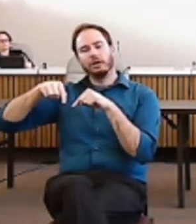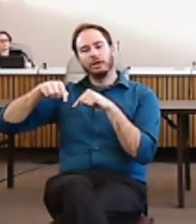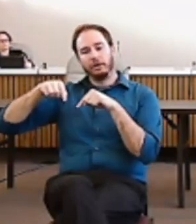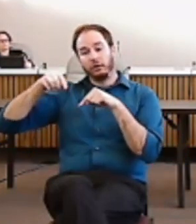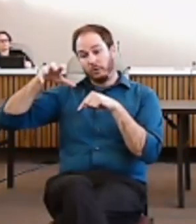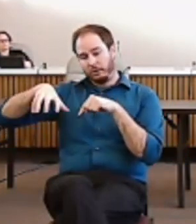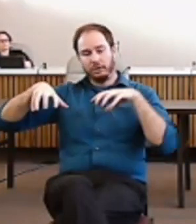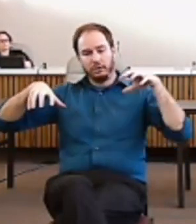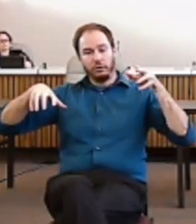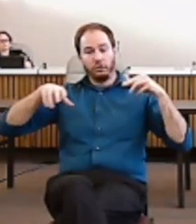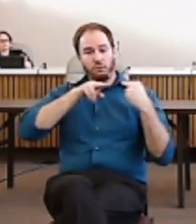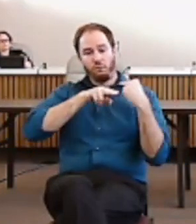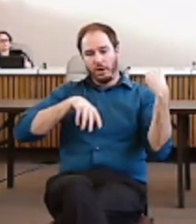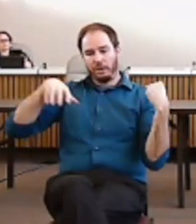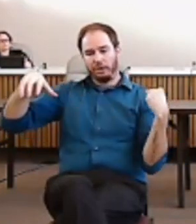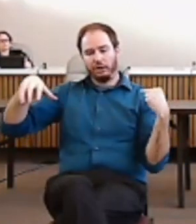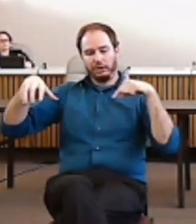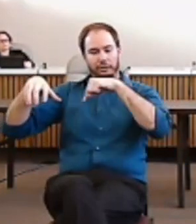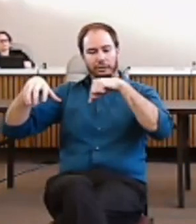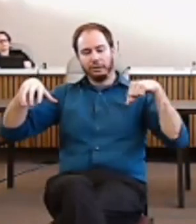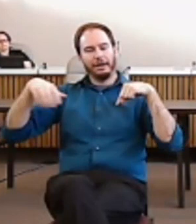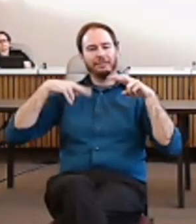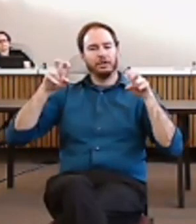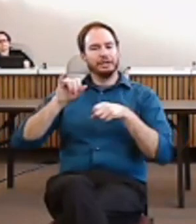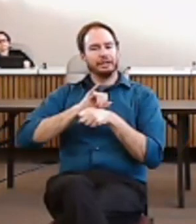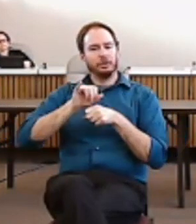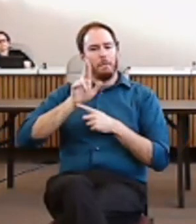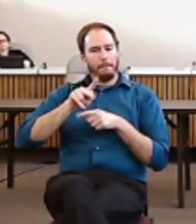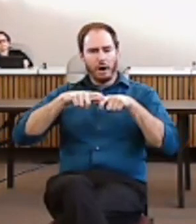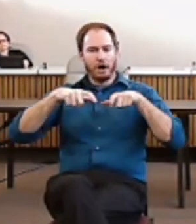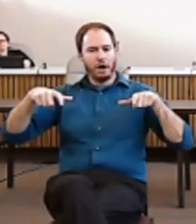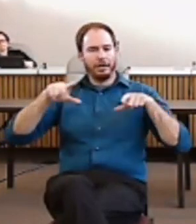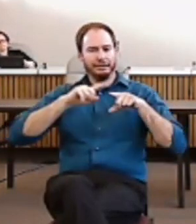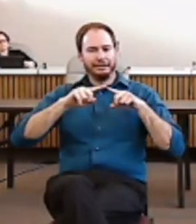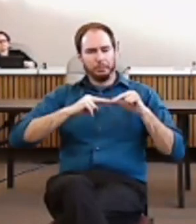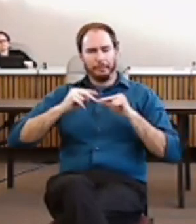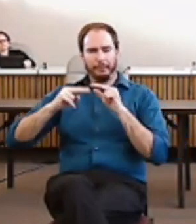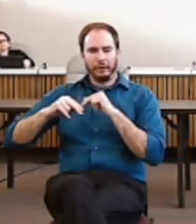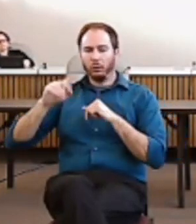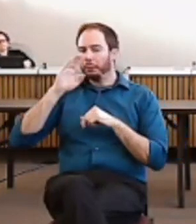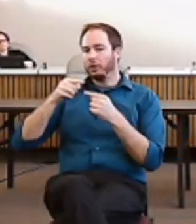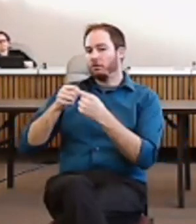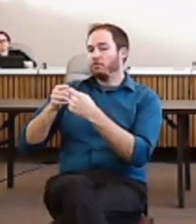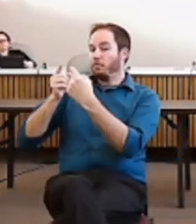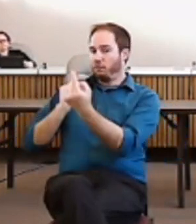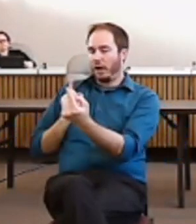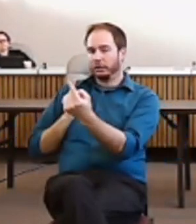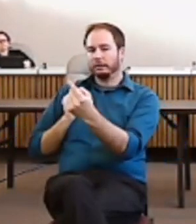there's call it an office or an industrial park. So it's across from